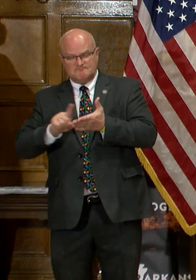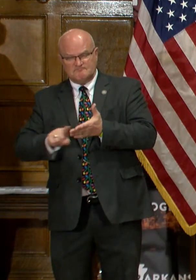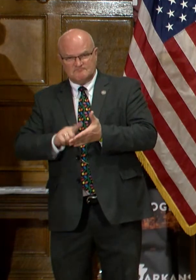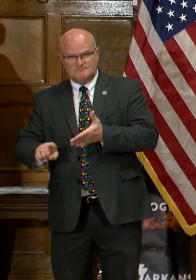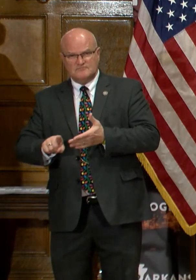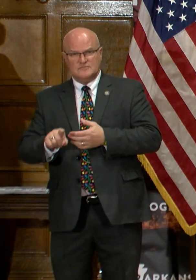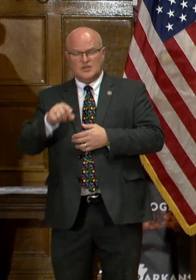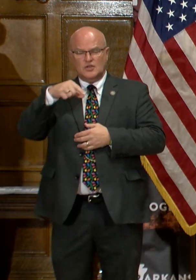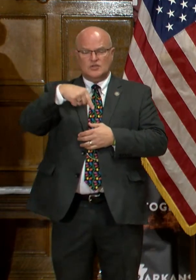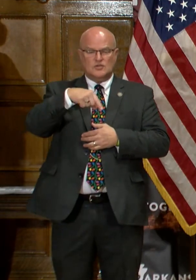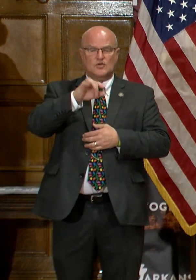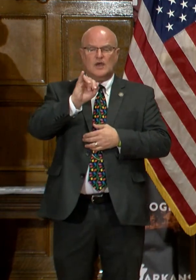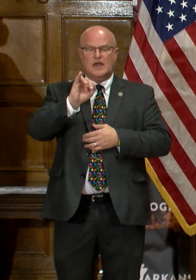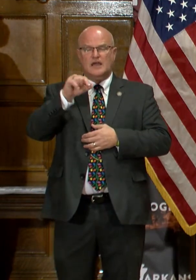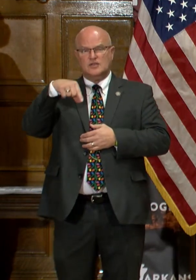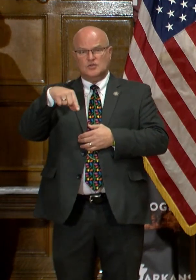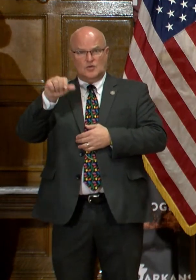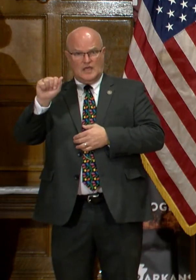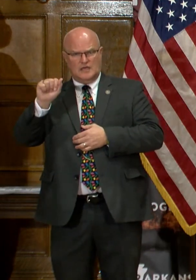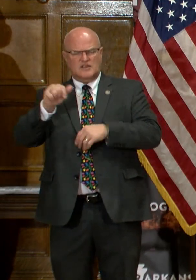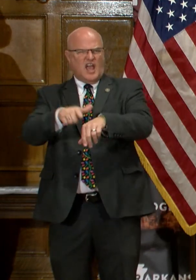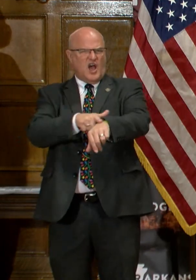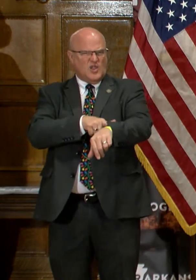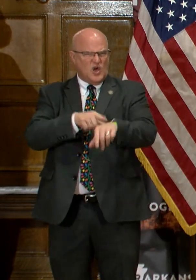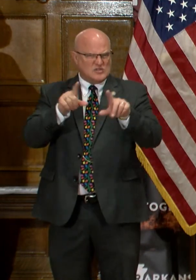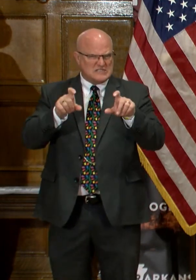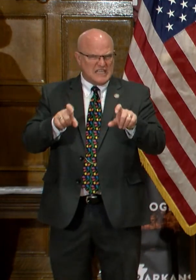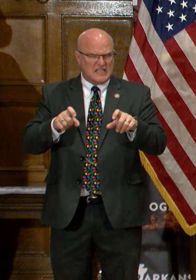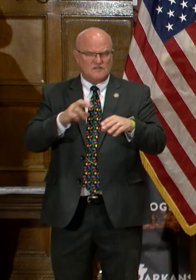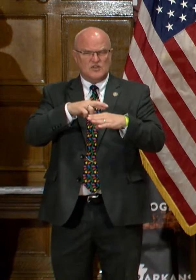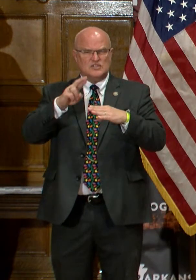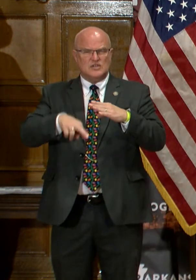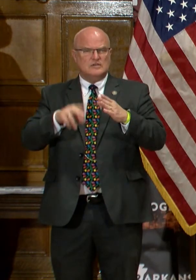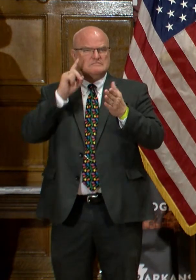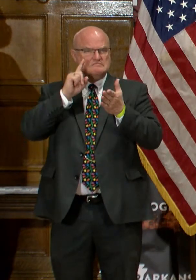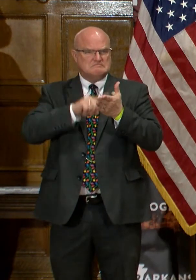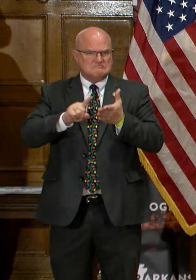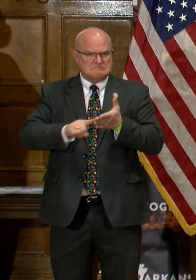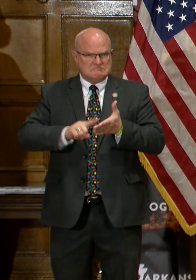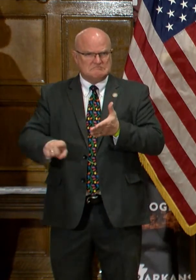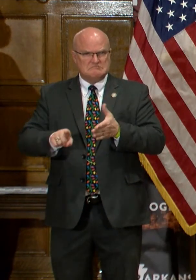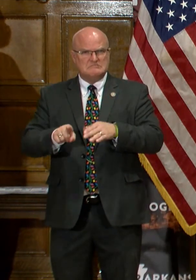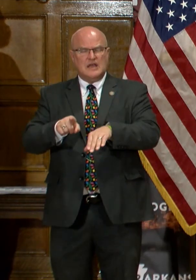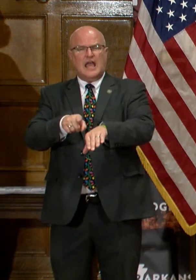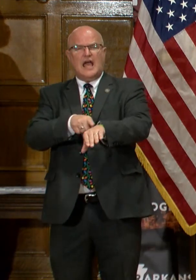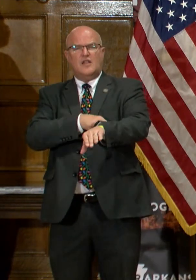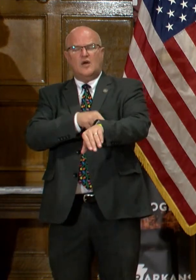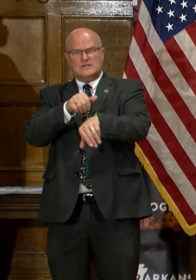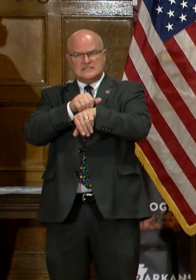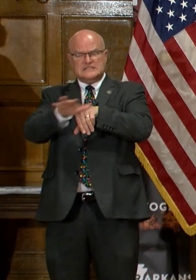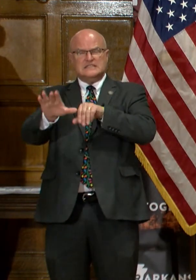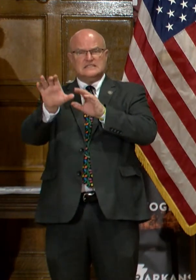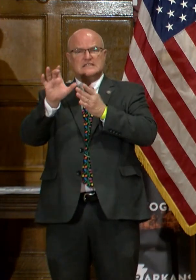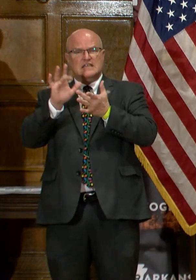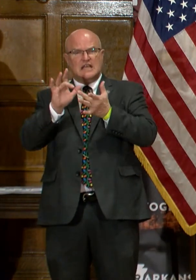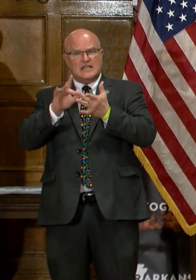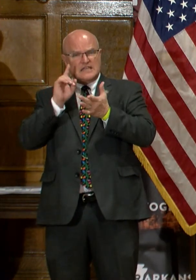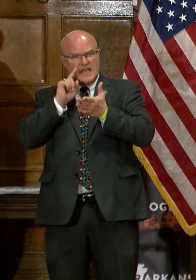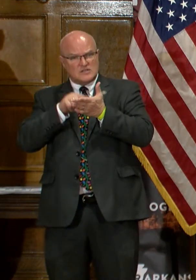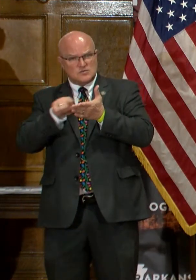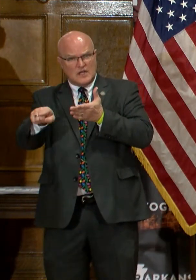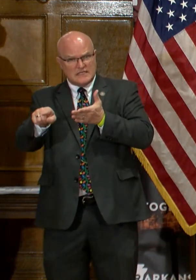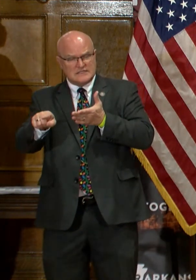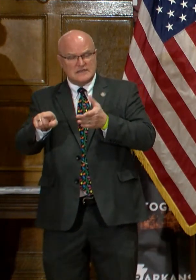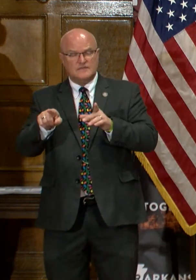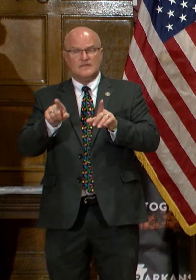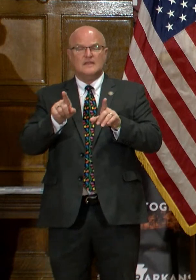QI, QA standpoint. How long is it taking for results to get investigated, how long to get sent to contact tracing, and so on and so forth.